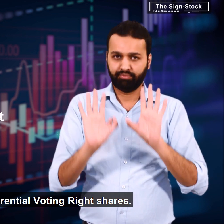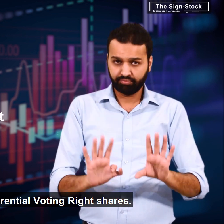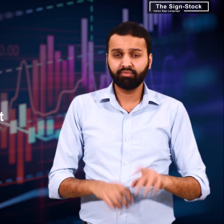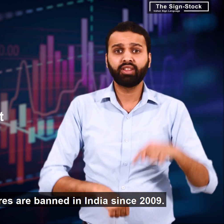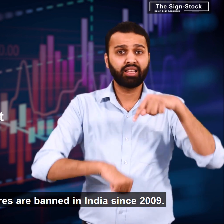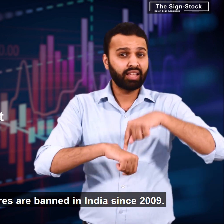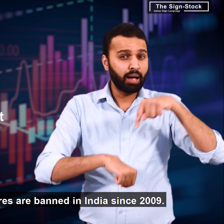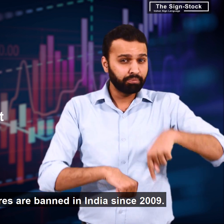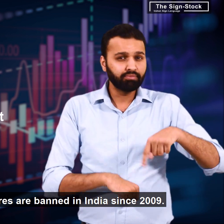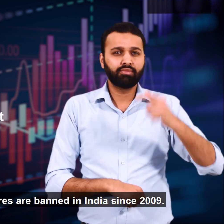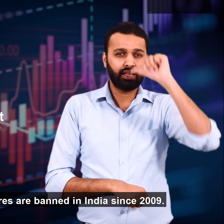right shares.